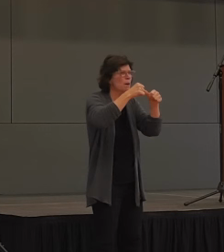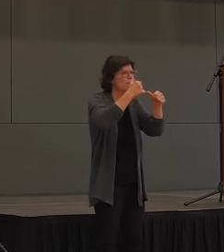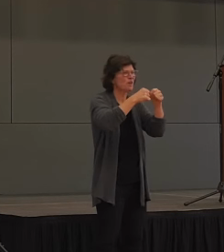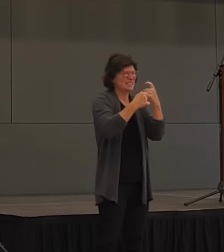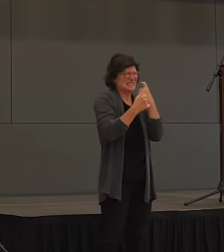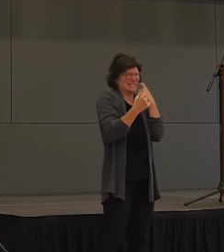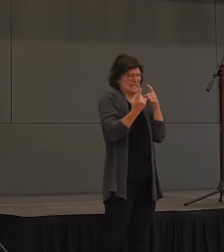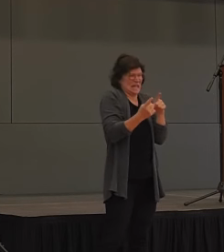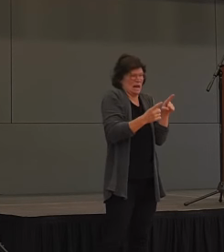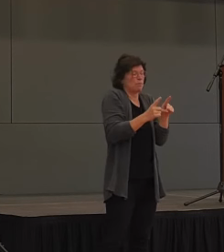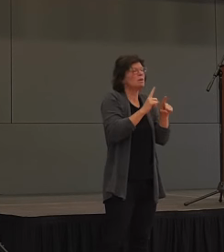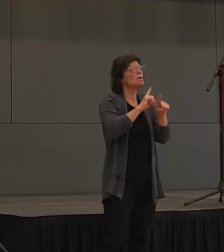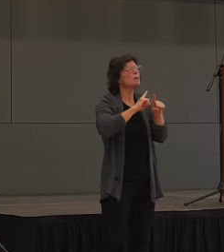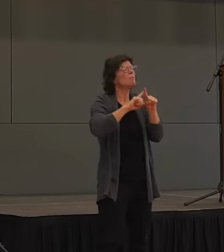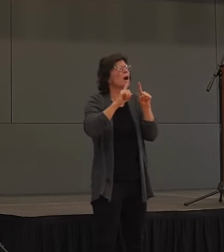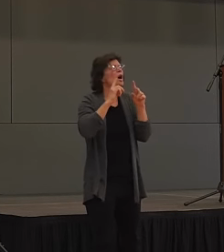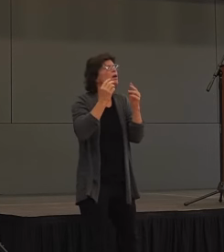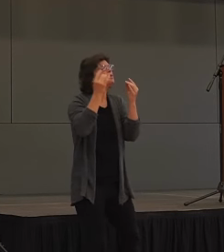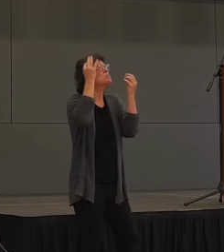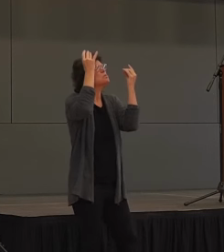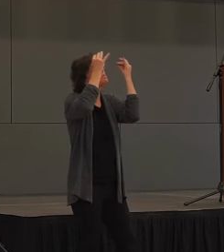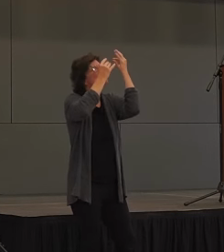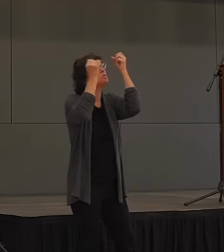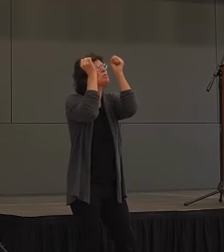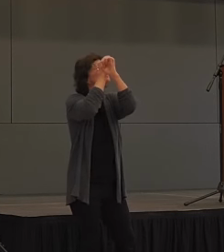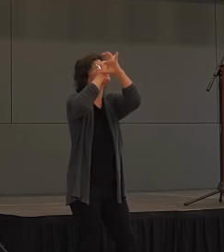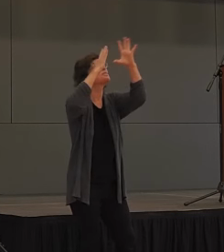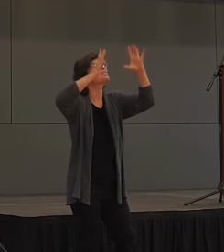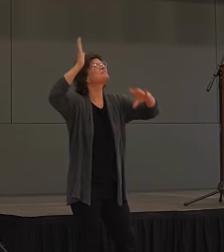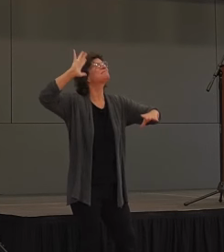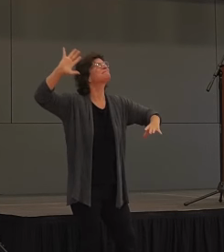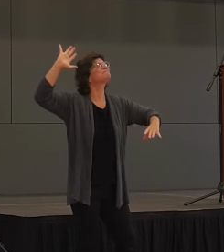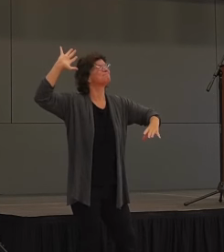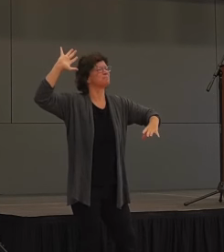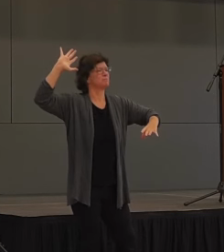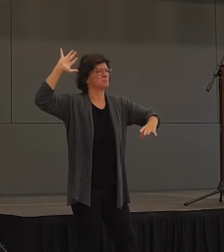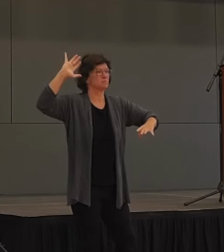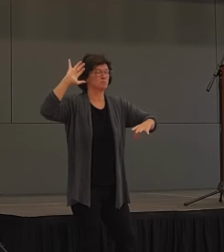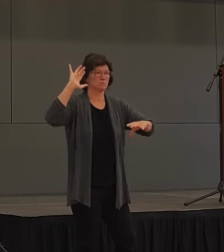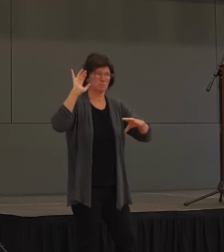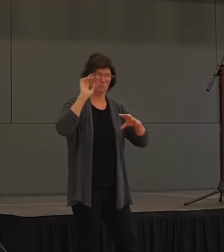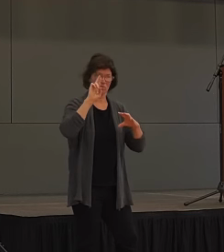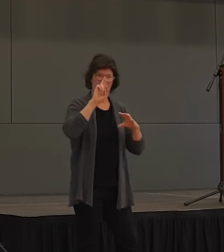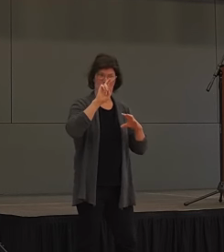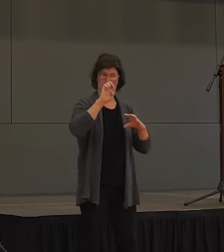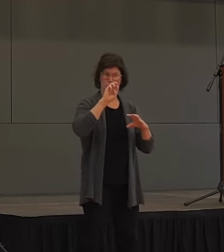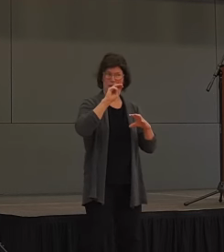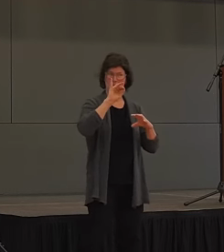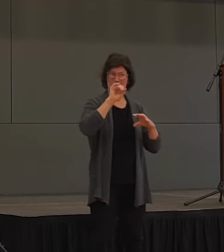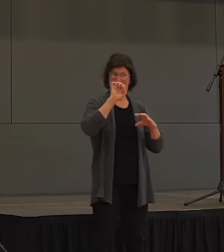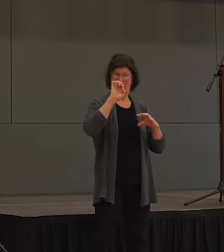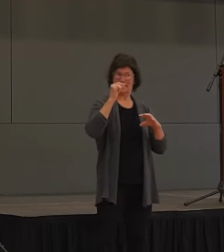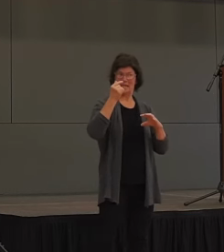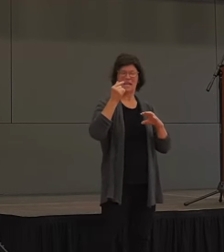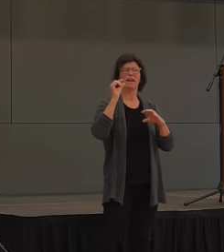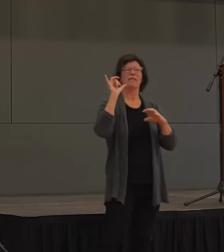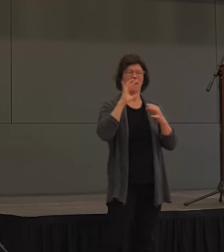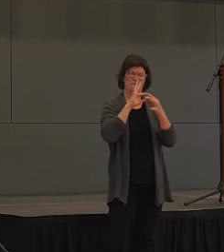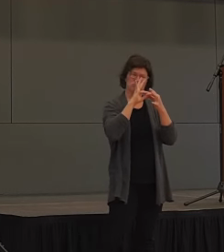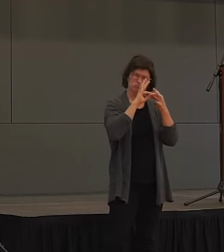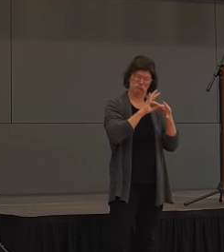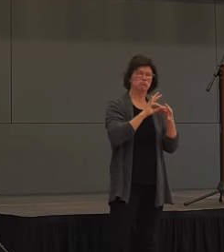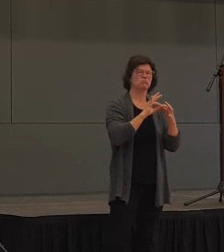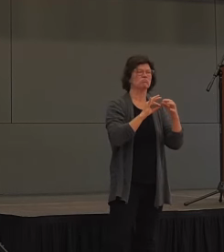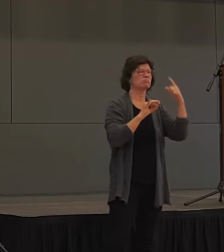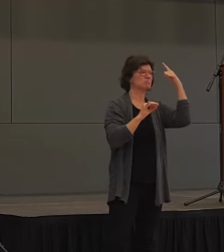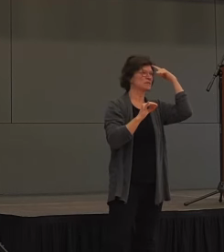abilities, and memory loss is a universal feature of dementia. Again, whatever is causing that dementia. So